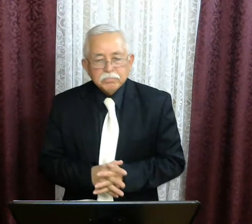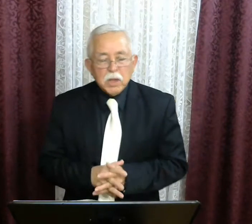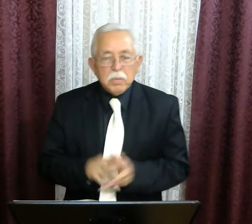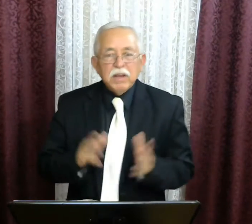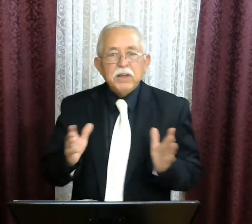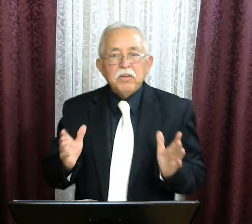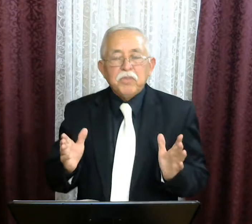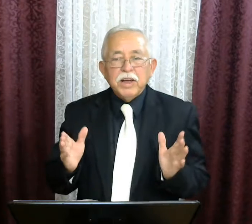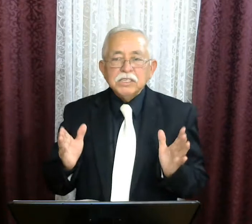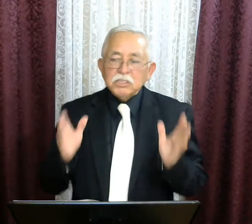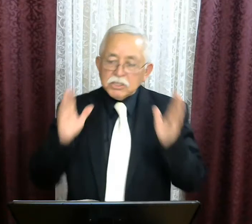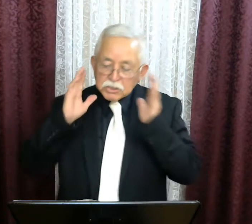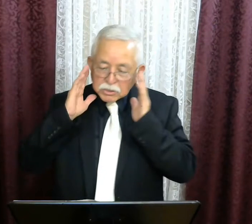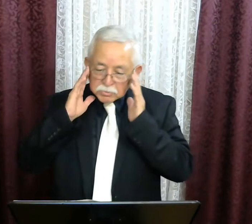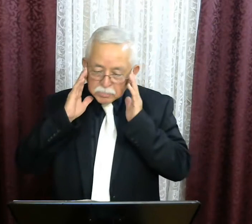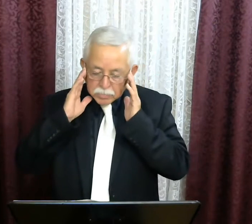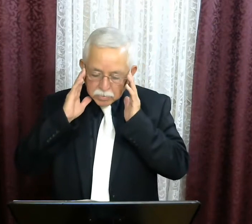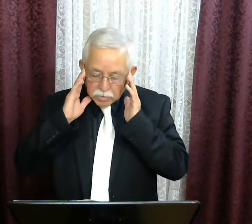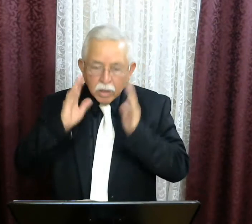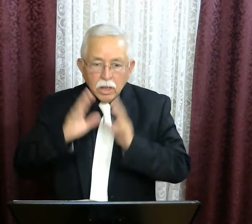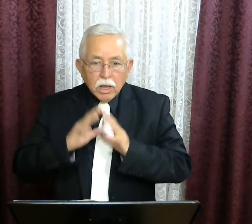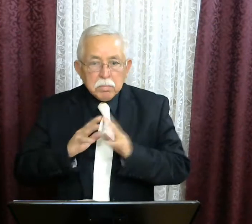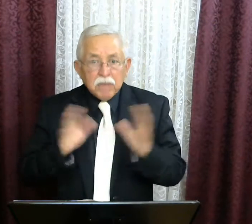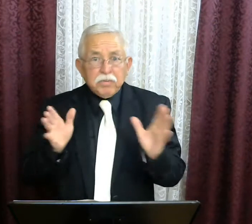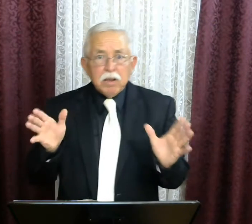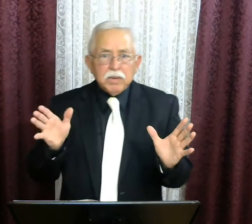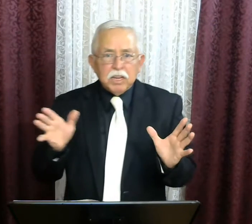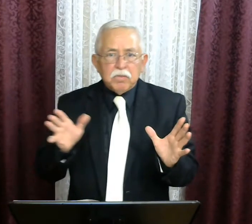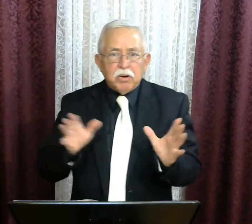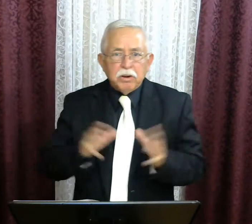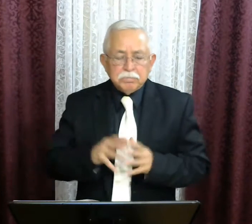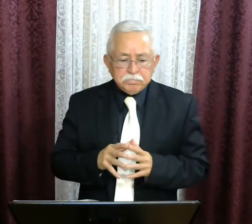my fellow friends, my fellow believer.